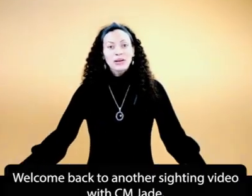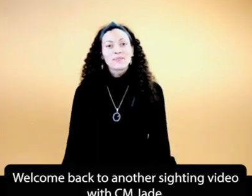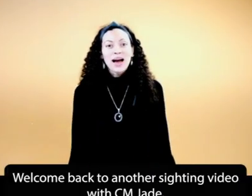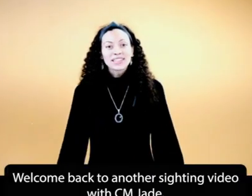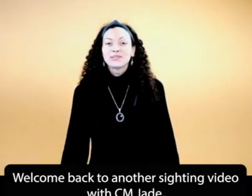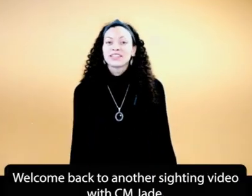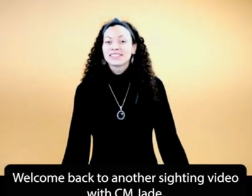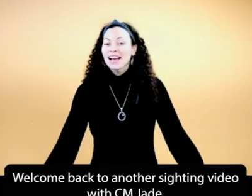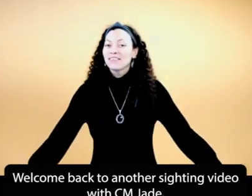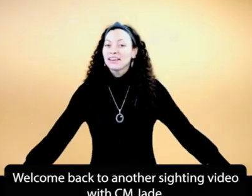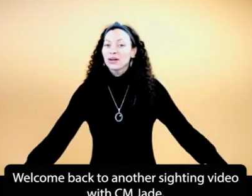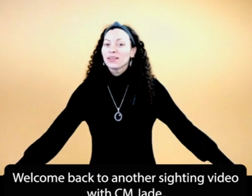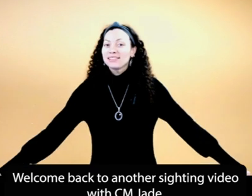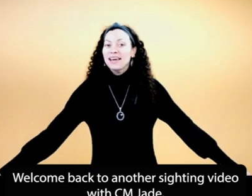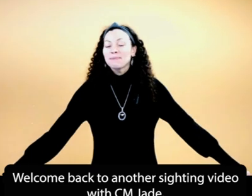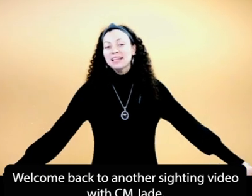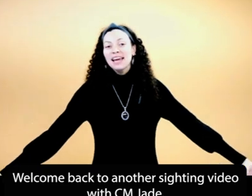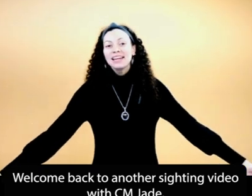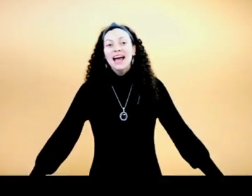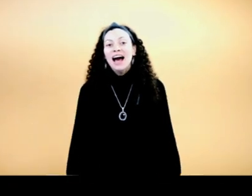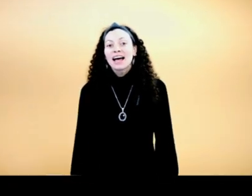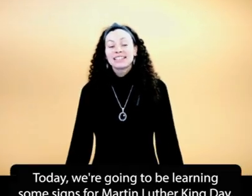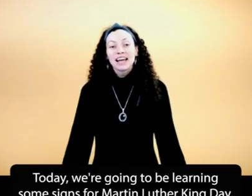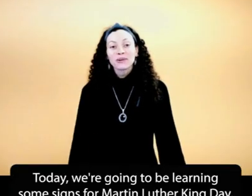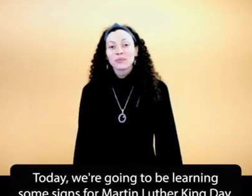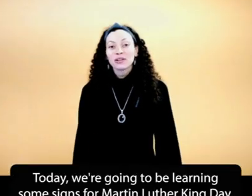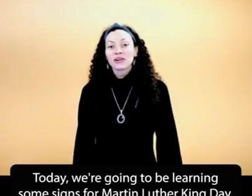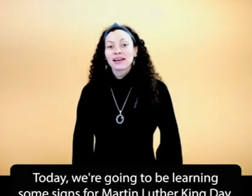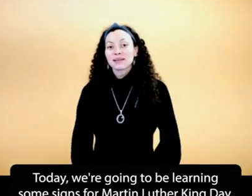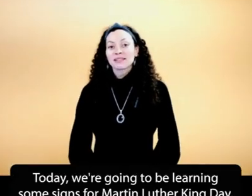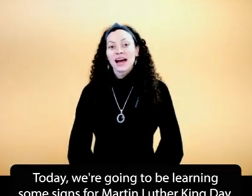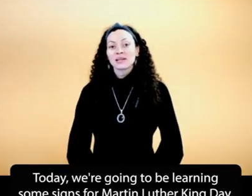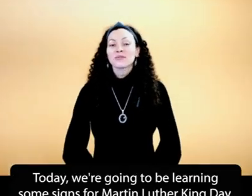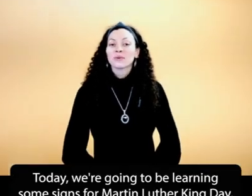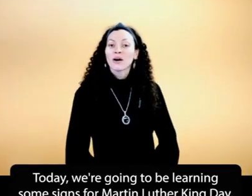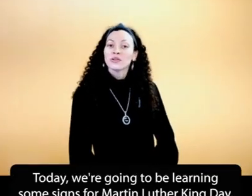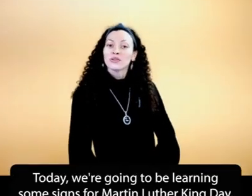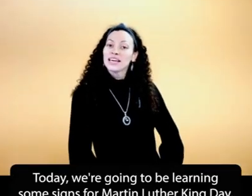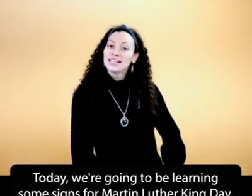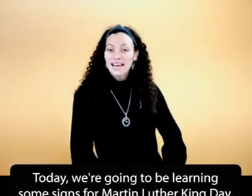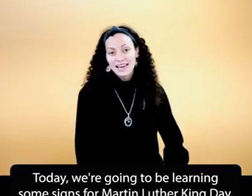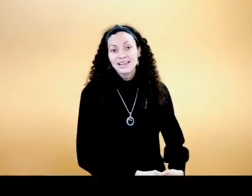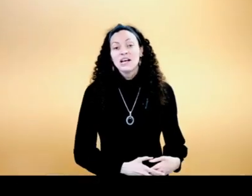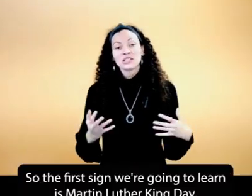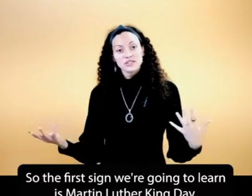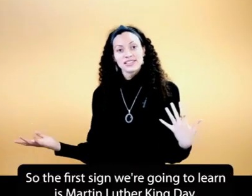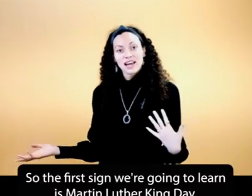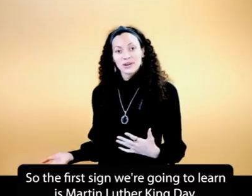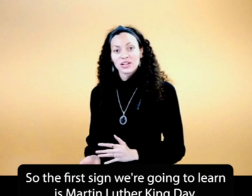everyone, welcome back to another signing video of Seeing Jade. Today we're going to be learning some signs for Martin Luther King Day. So the first sign we're going to